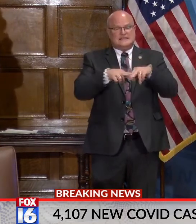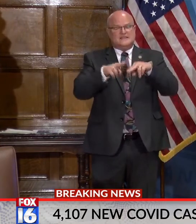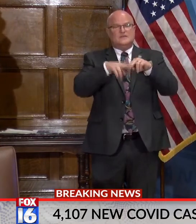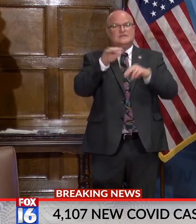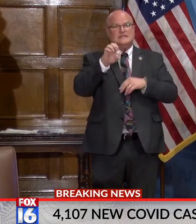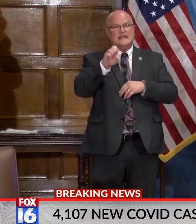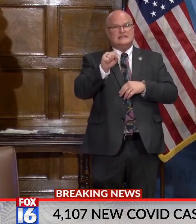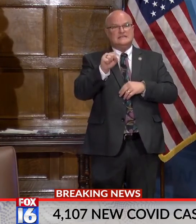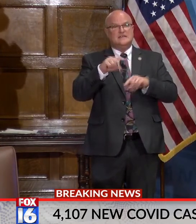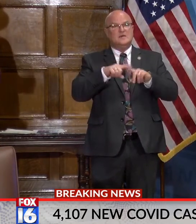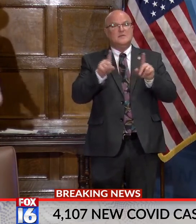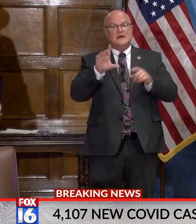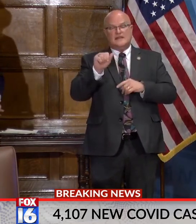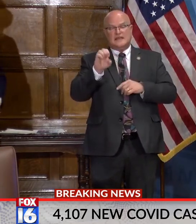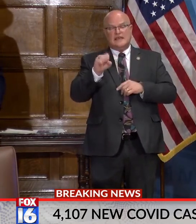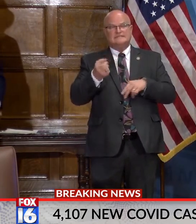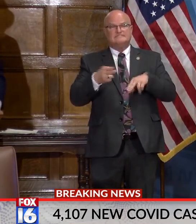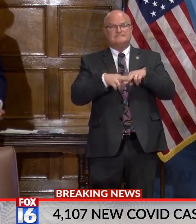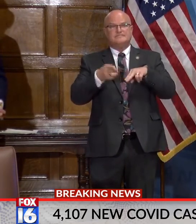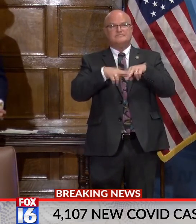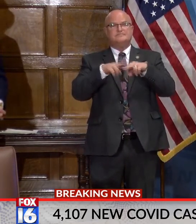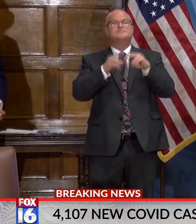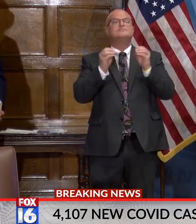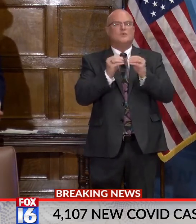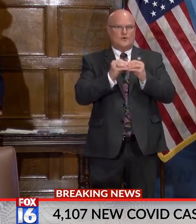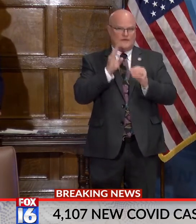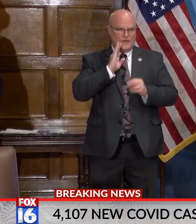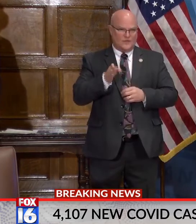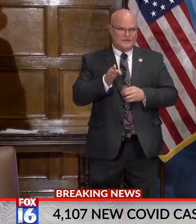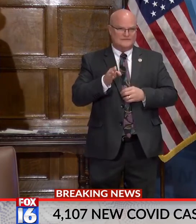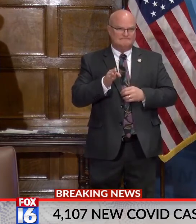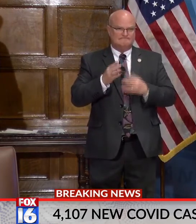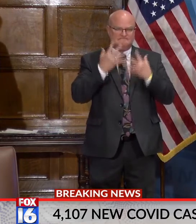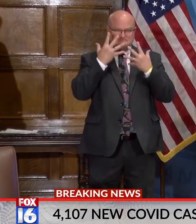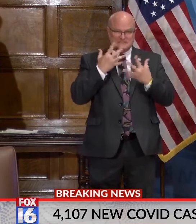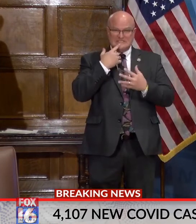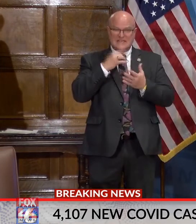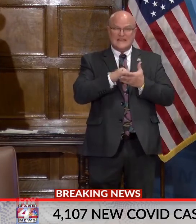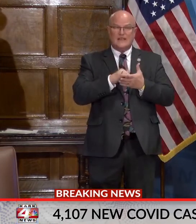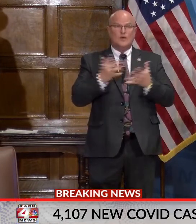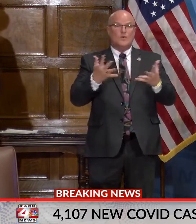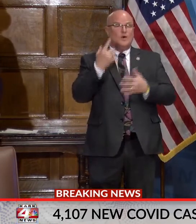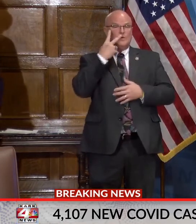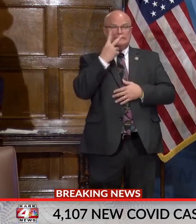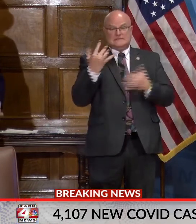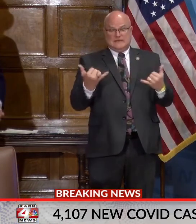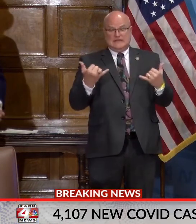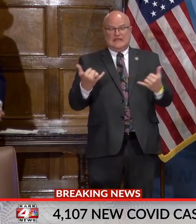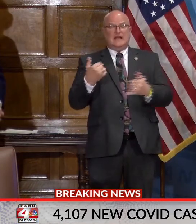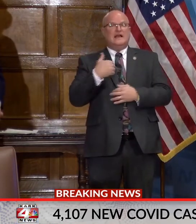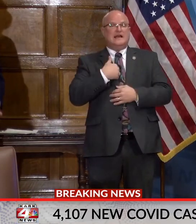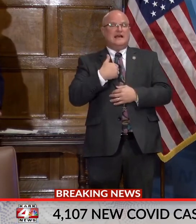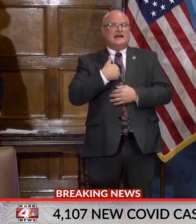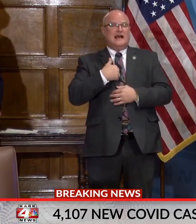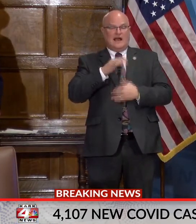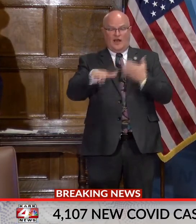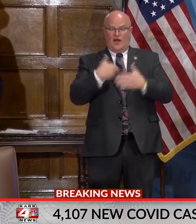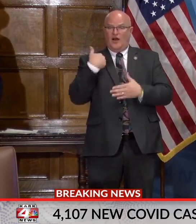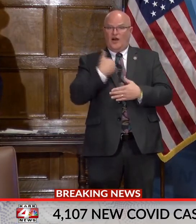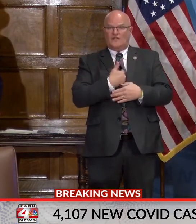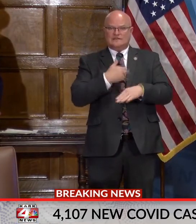will increase. I unfortunately need to say that today, because what we are seeing now is what I and all of us